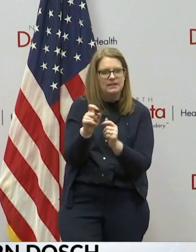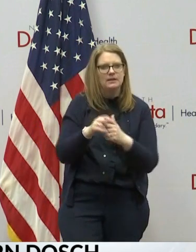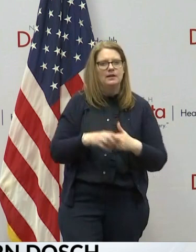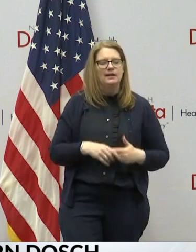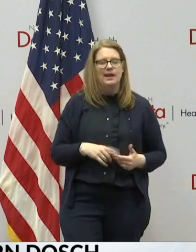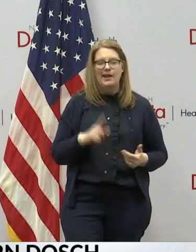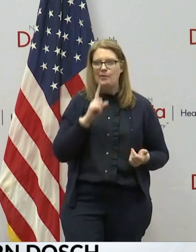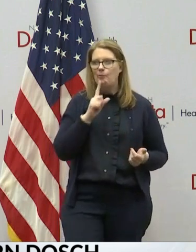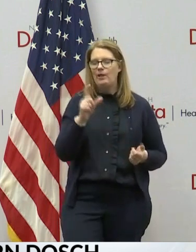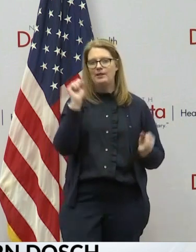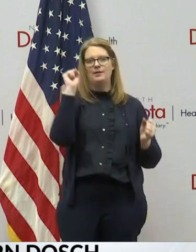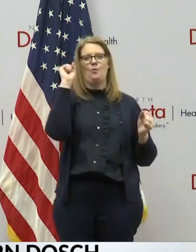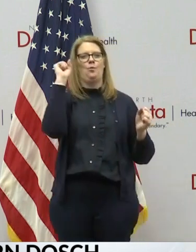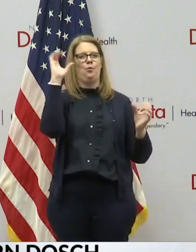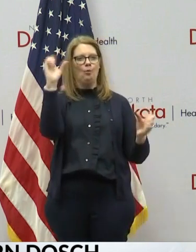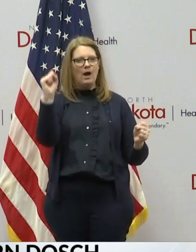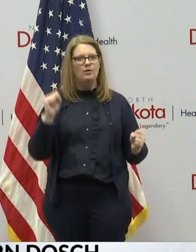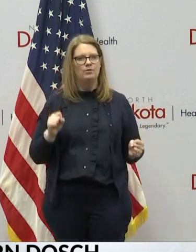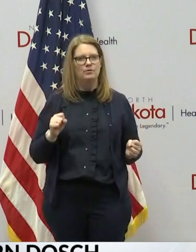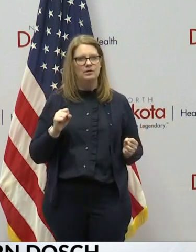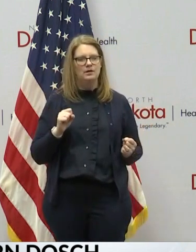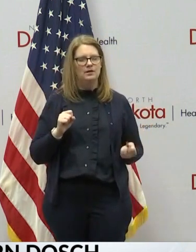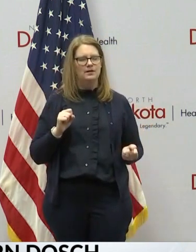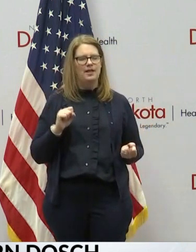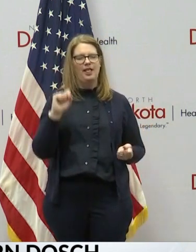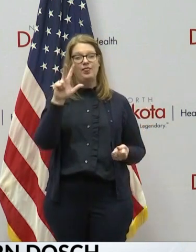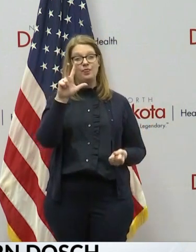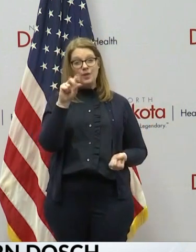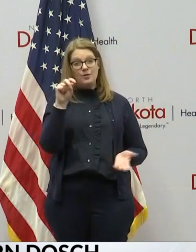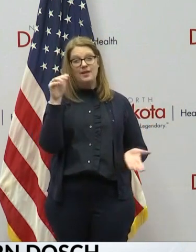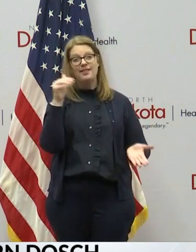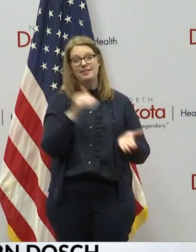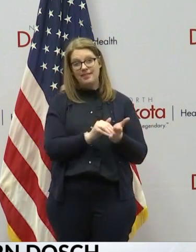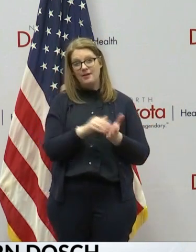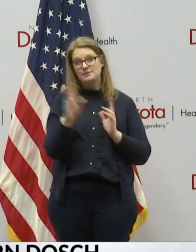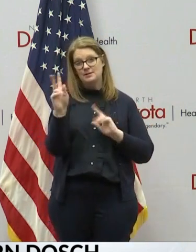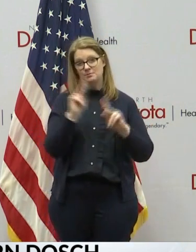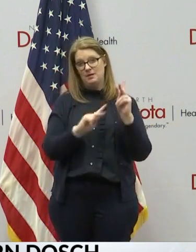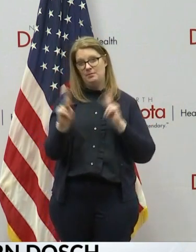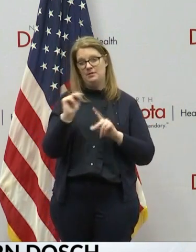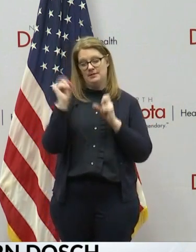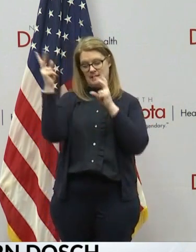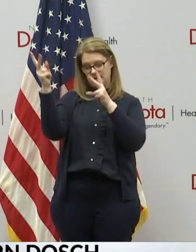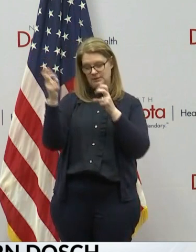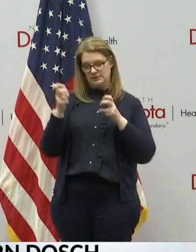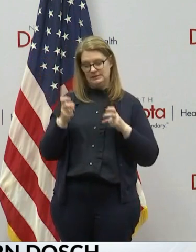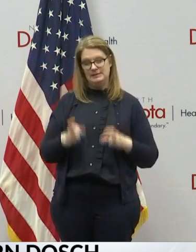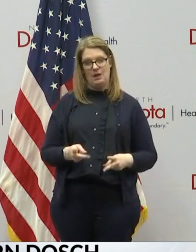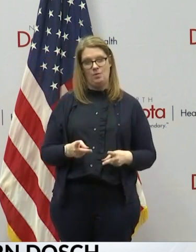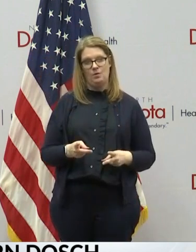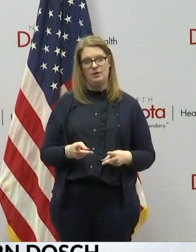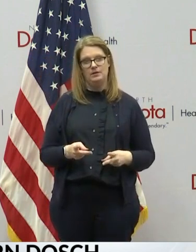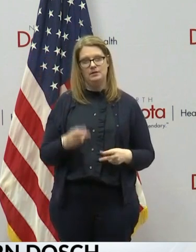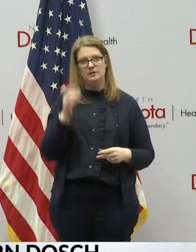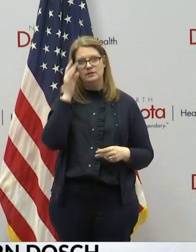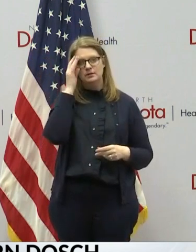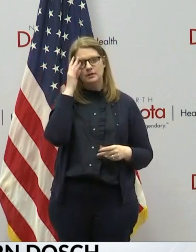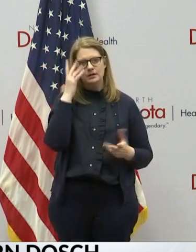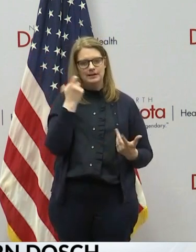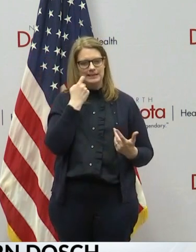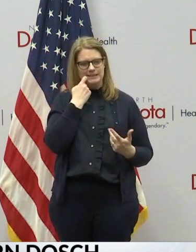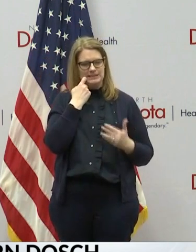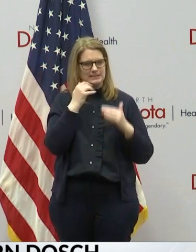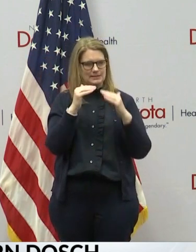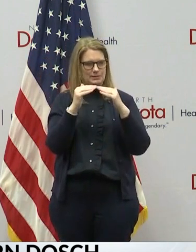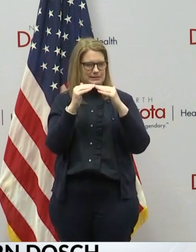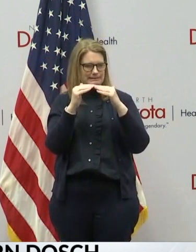amazing to see that we have 30,000 people that have downloaded that app. I just looked, and we're just a tish